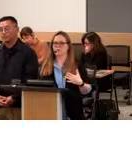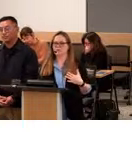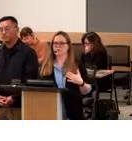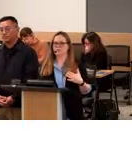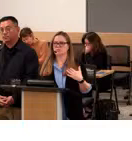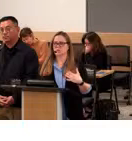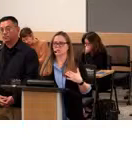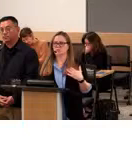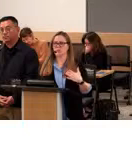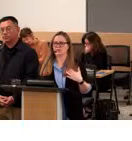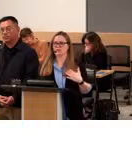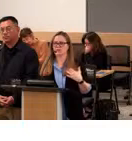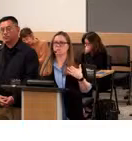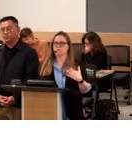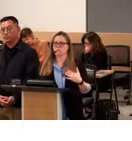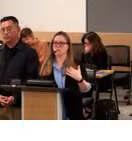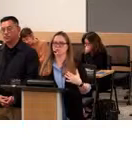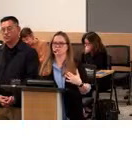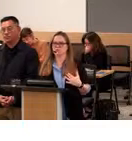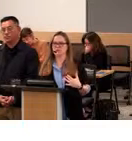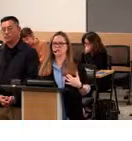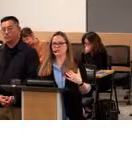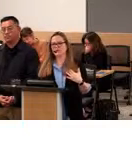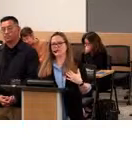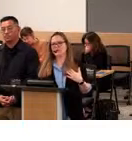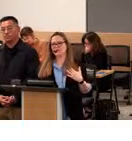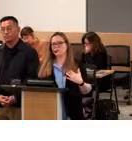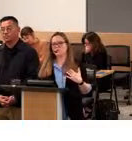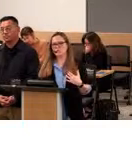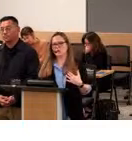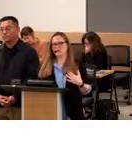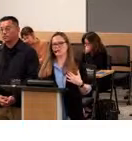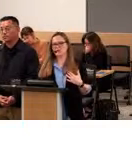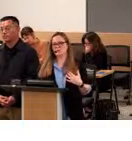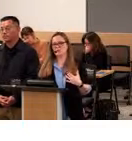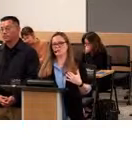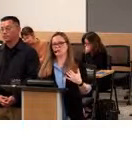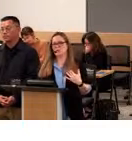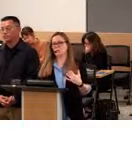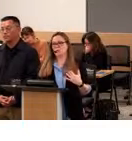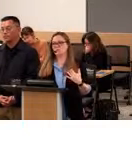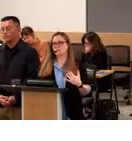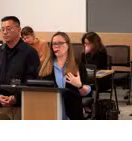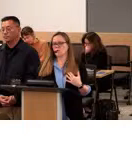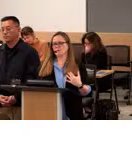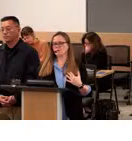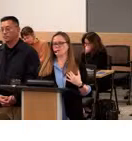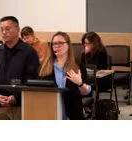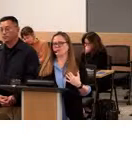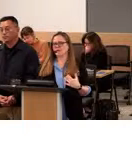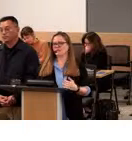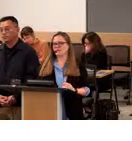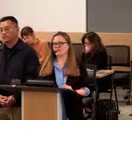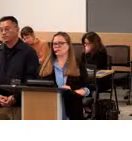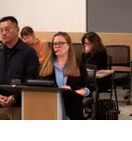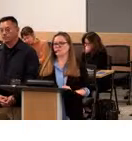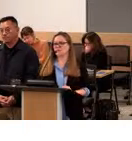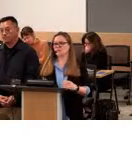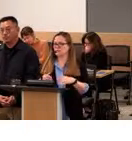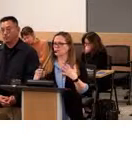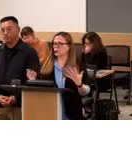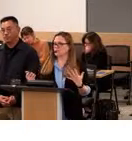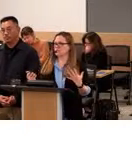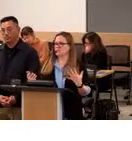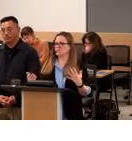workshop sessions over the past 3 years. And in response to the board's request during our last 2